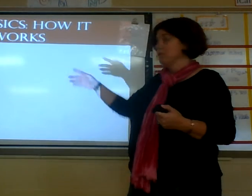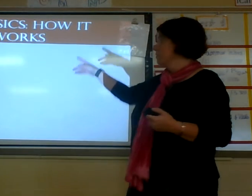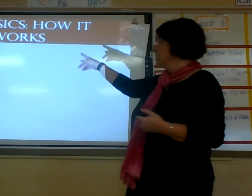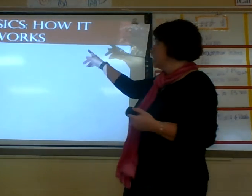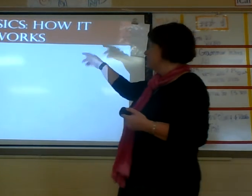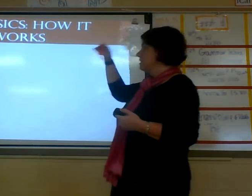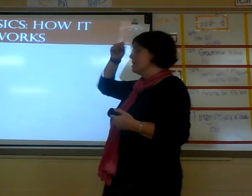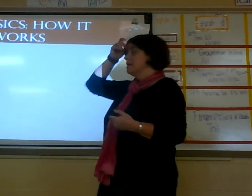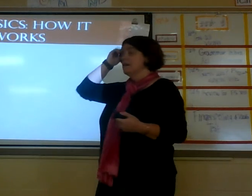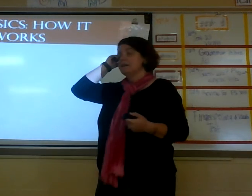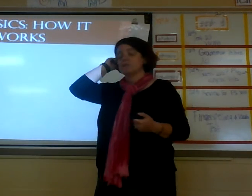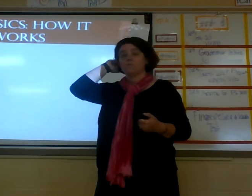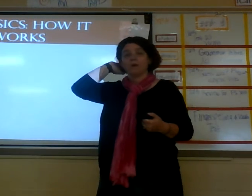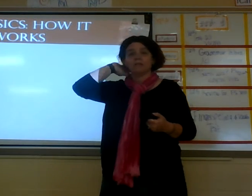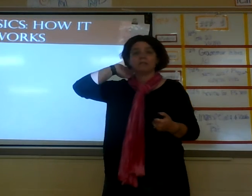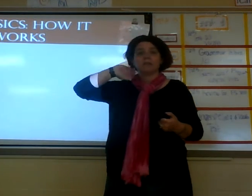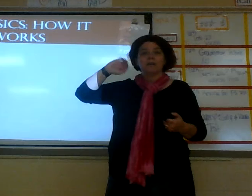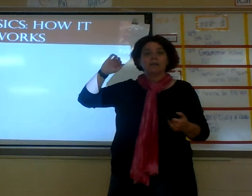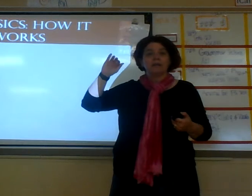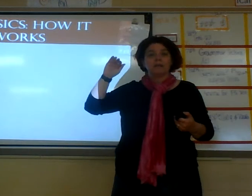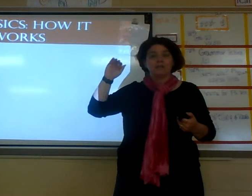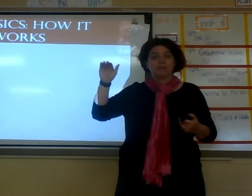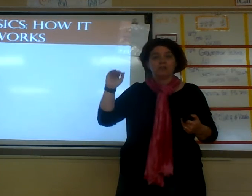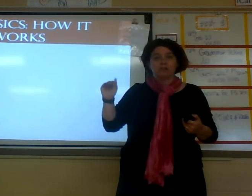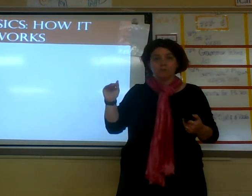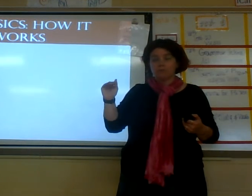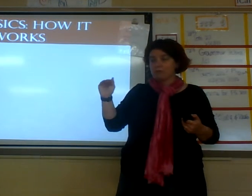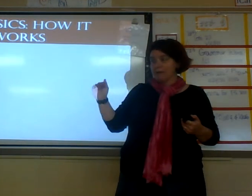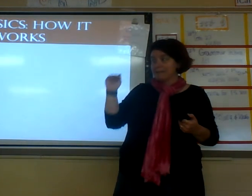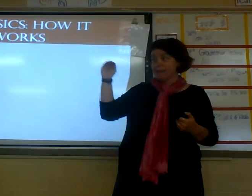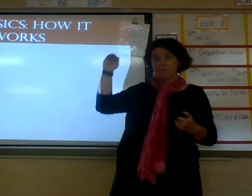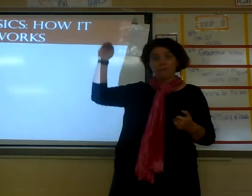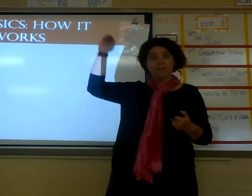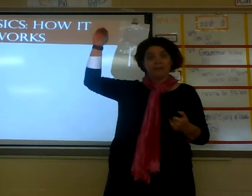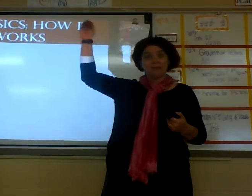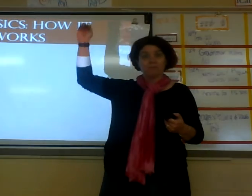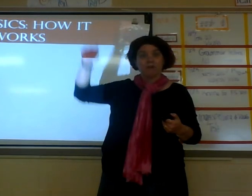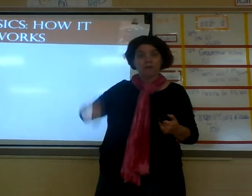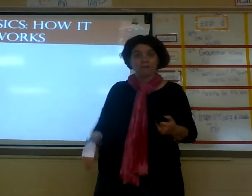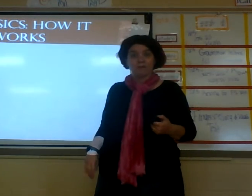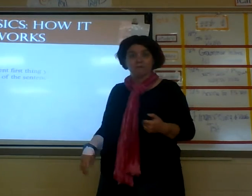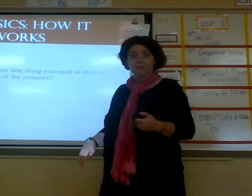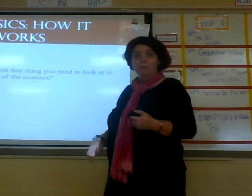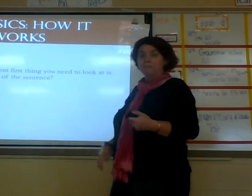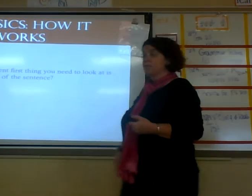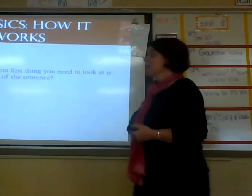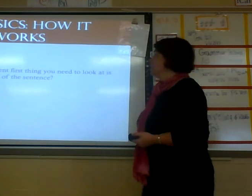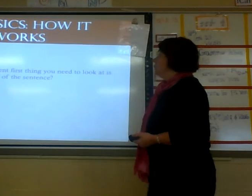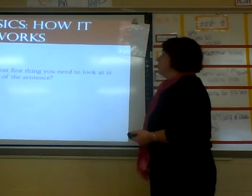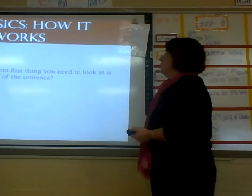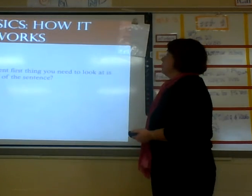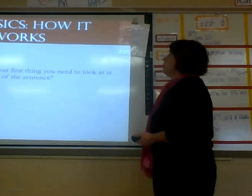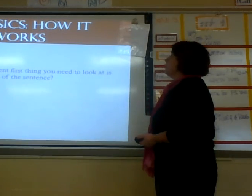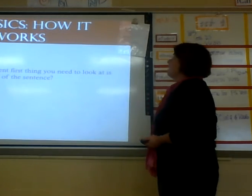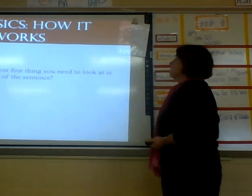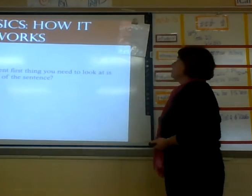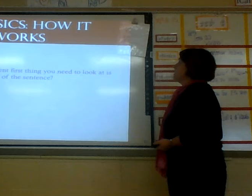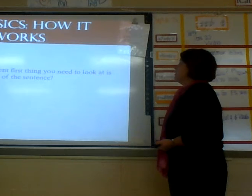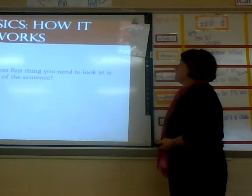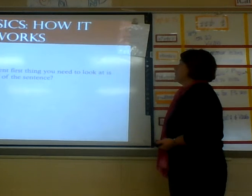the TC, is what is used to base everything else off of. So when given a statement, the first